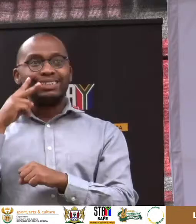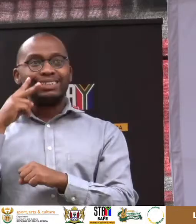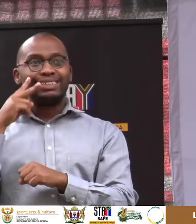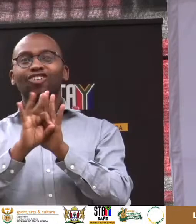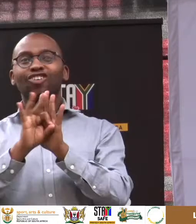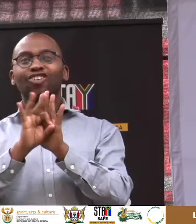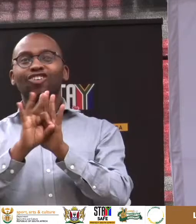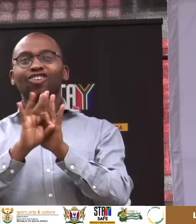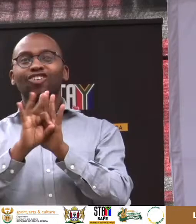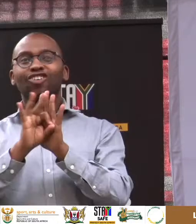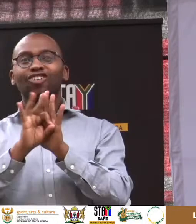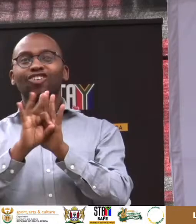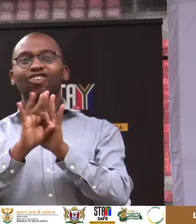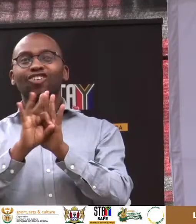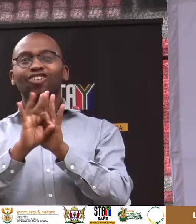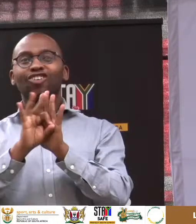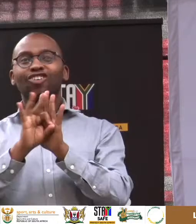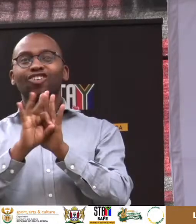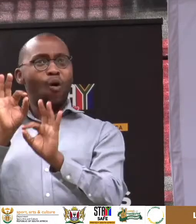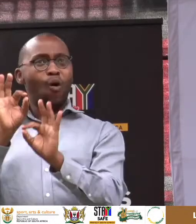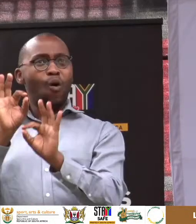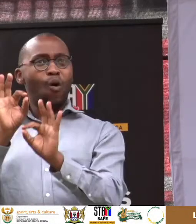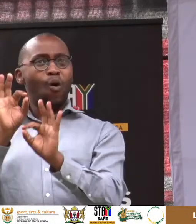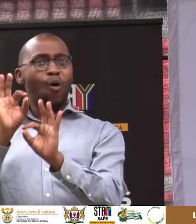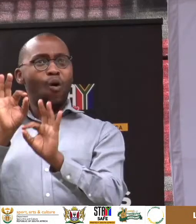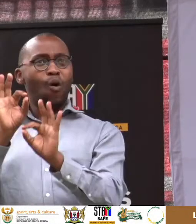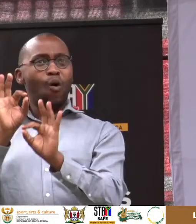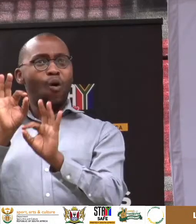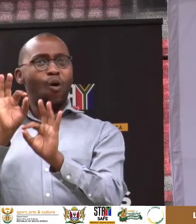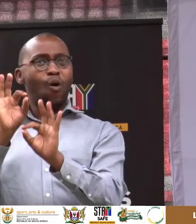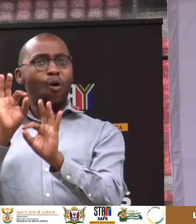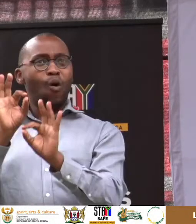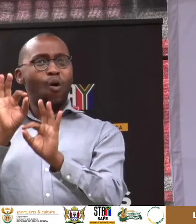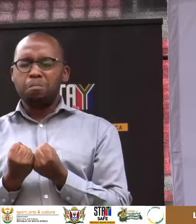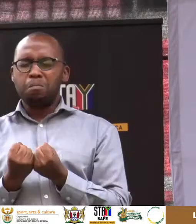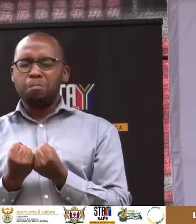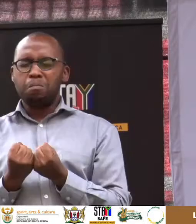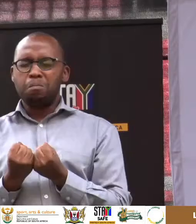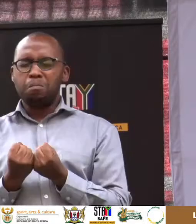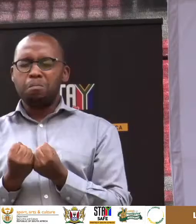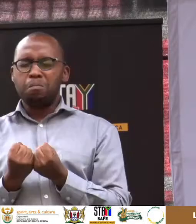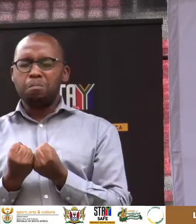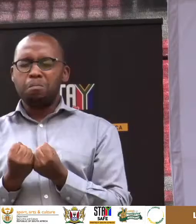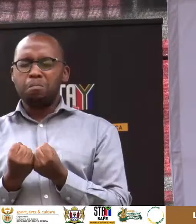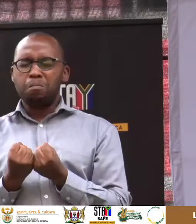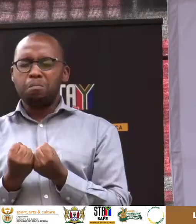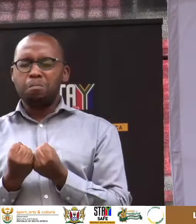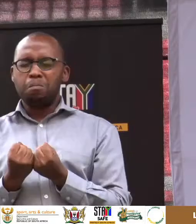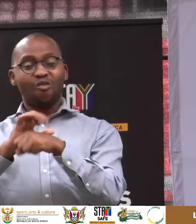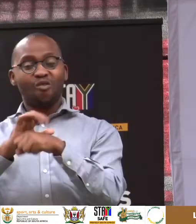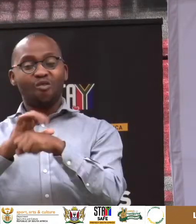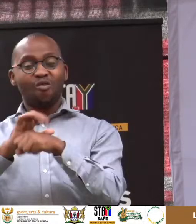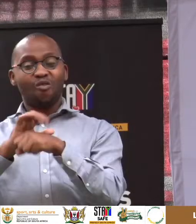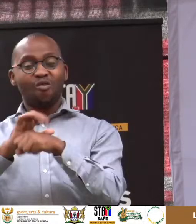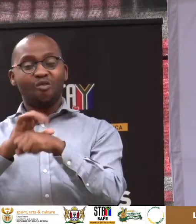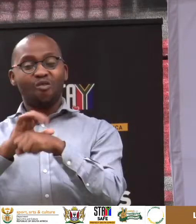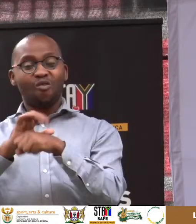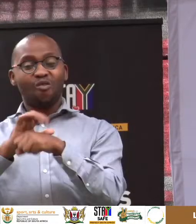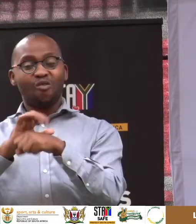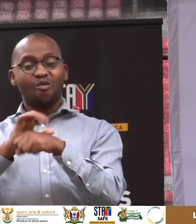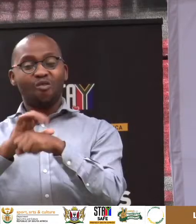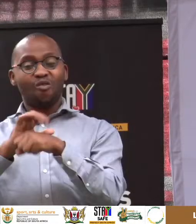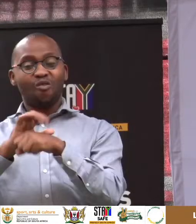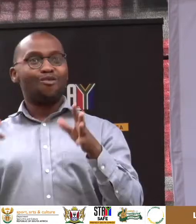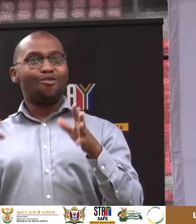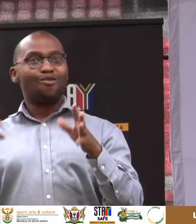Kwingxaki ngengxaki esinazo ze COVID-19 basigcine noko sonwabile. Honorable Deputy